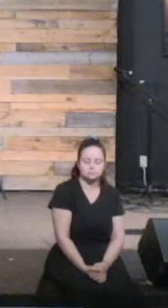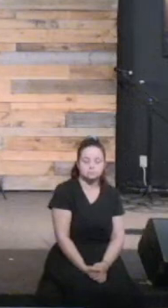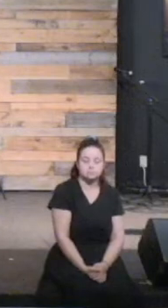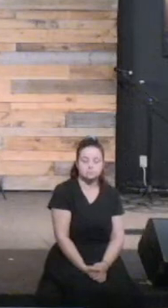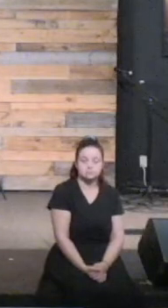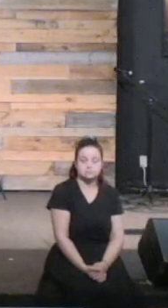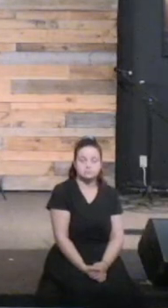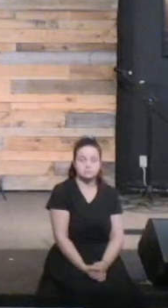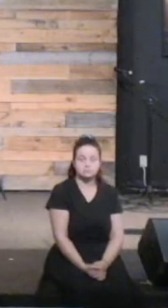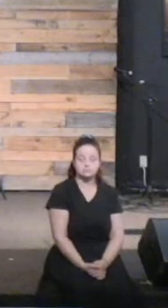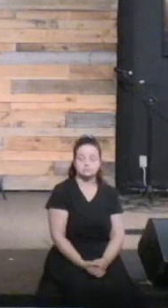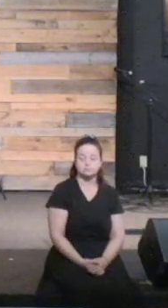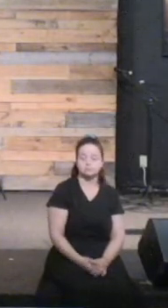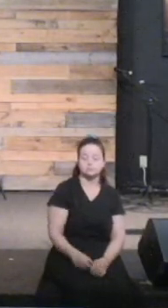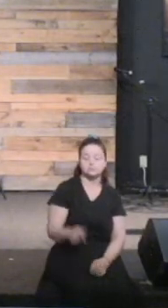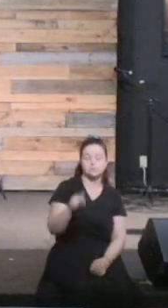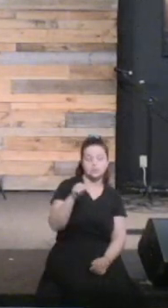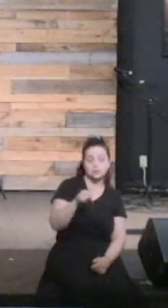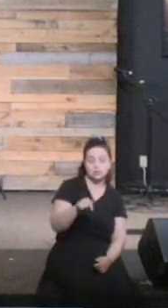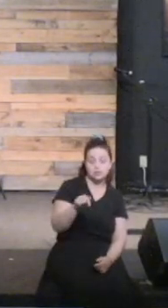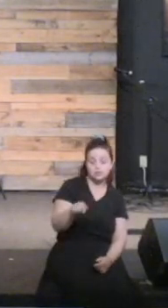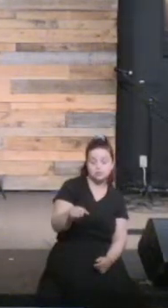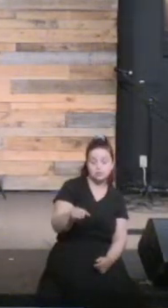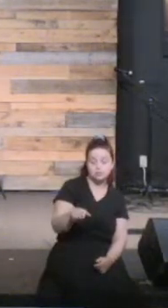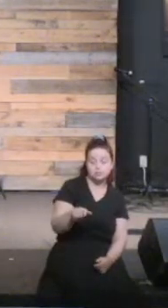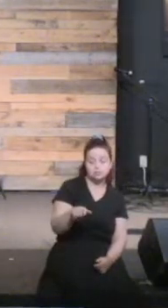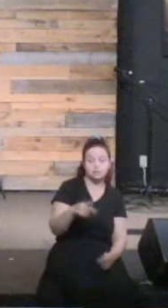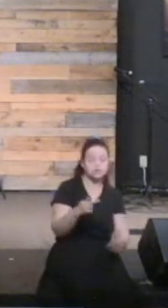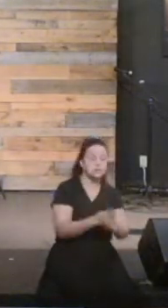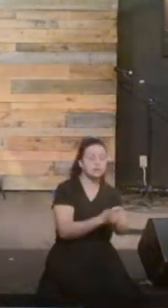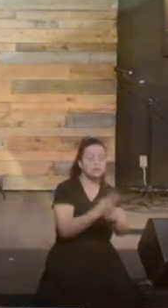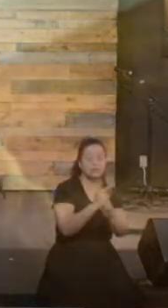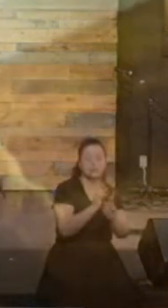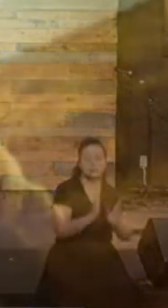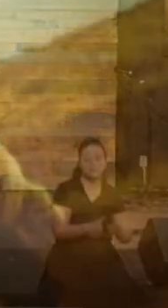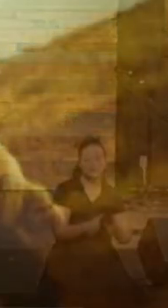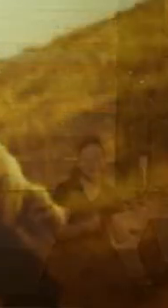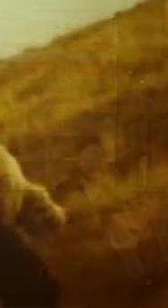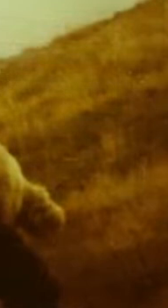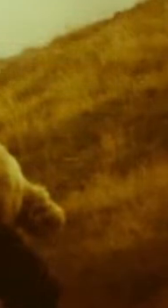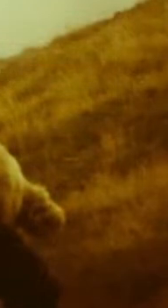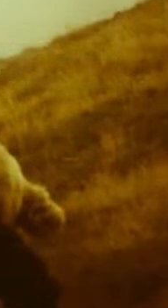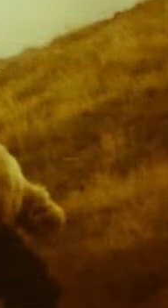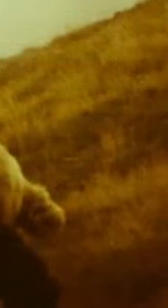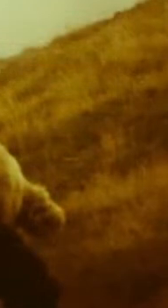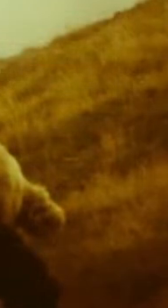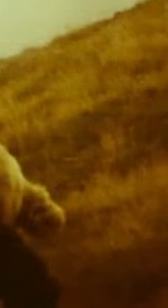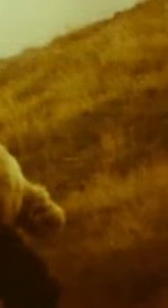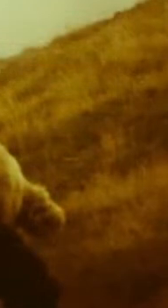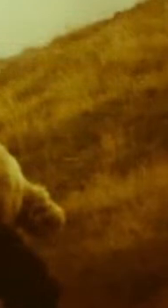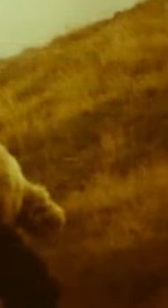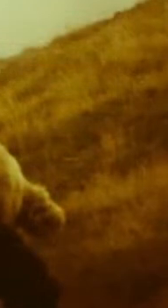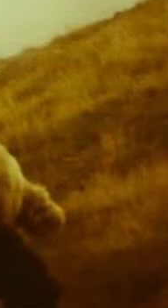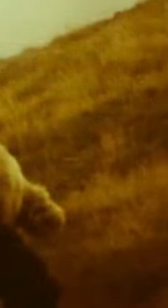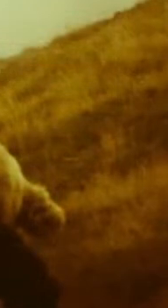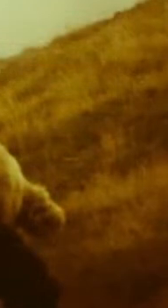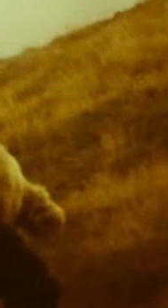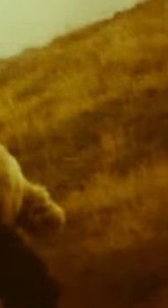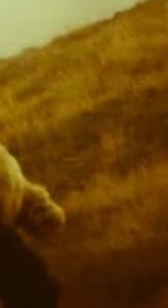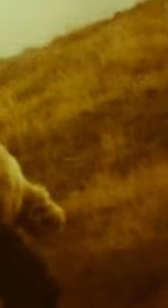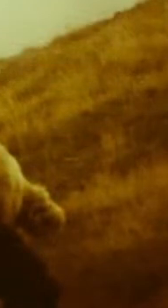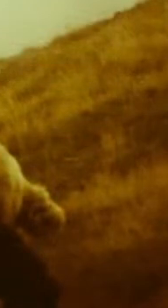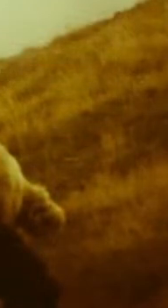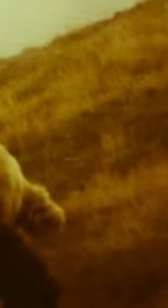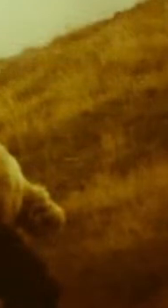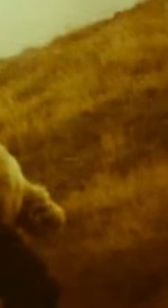this is a Shepherd in the Holy Land I know you can't tell but if you were able to see closely you could tell